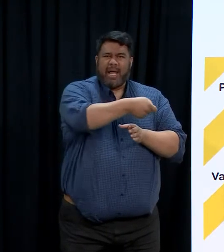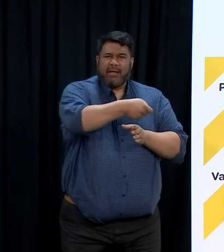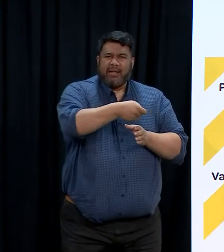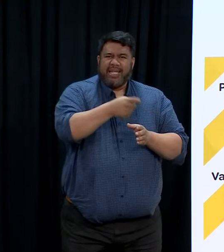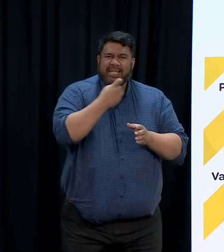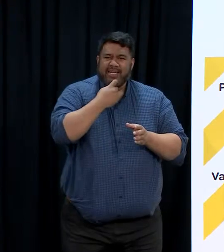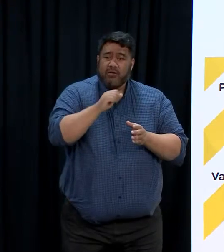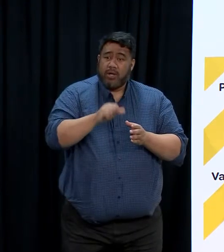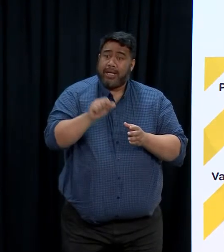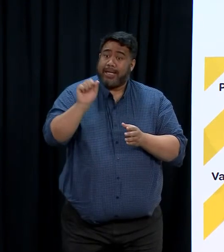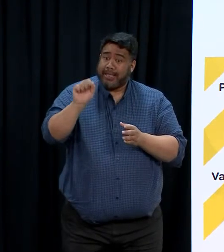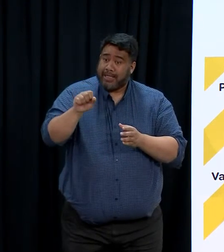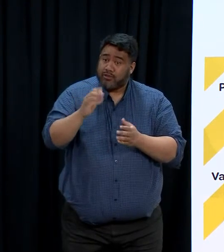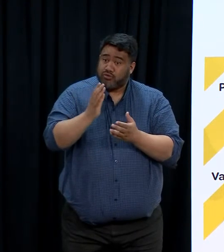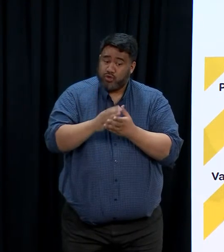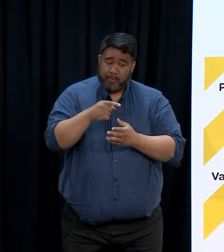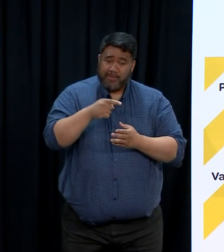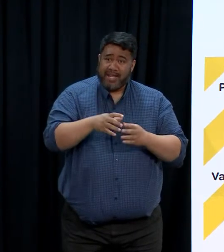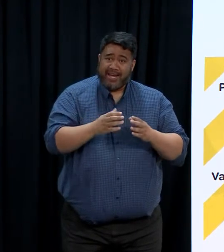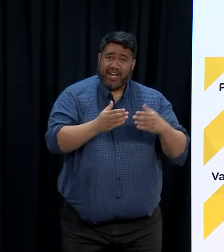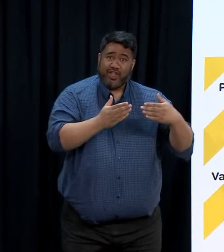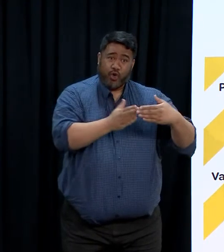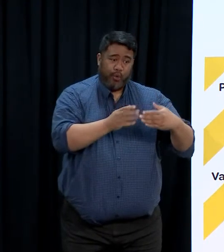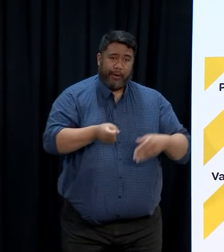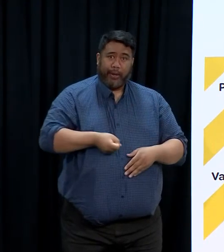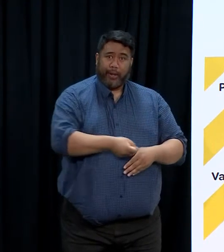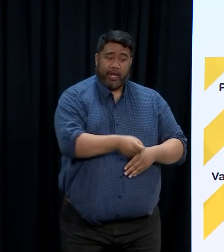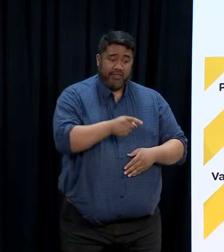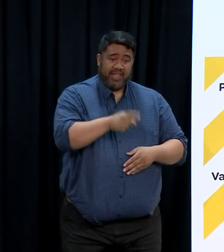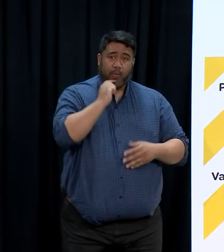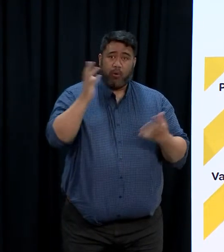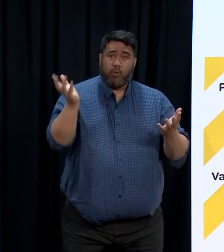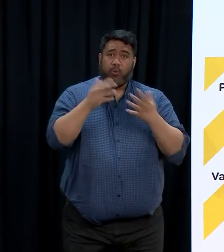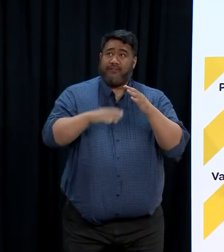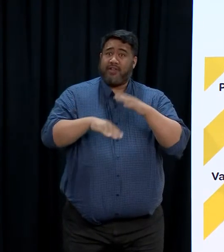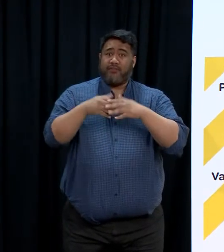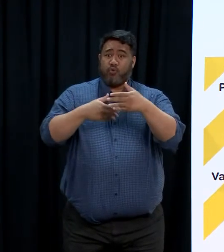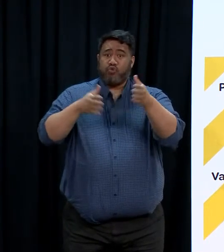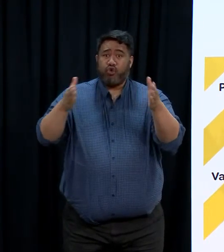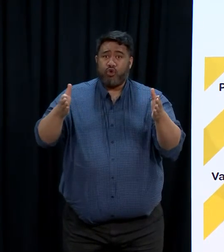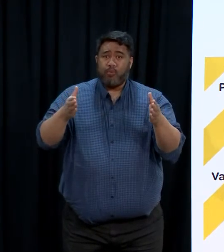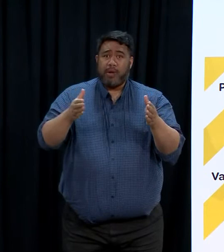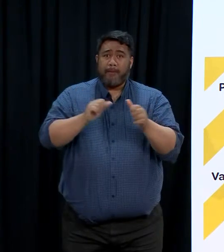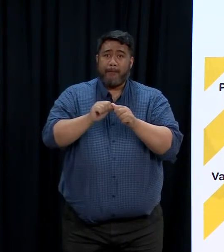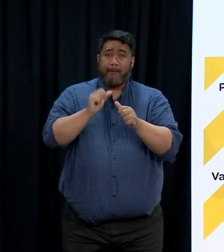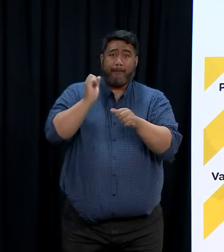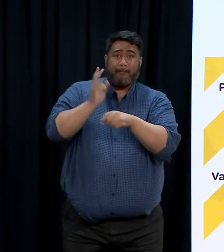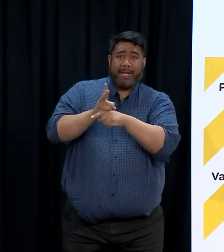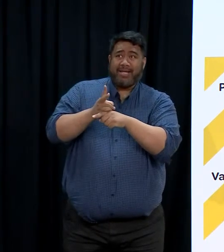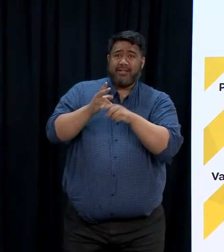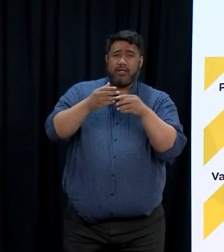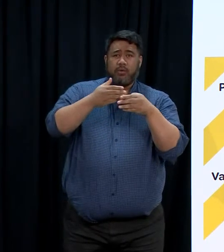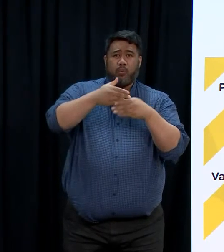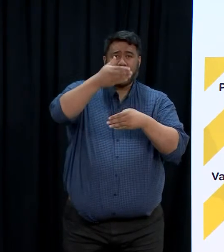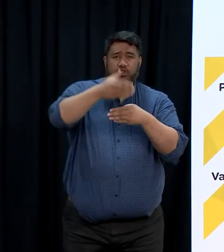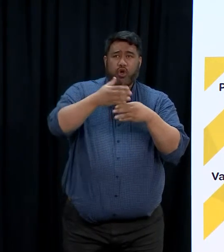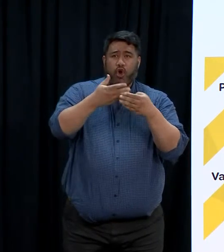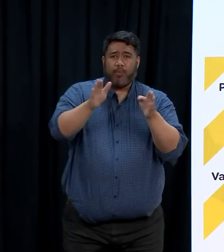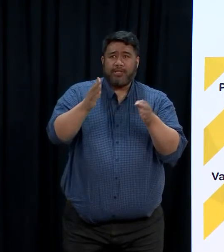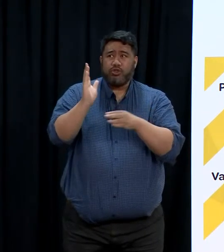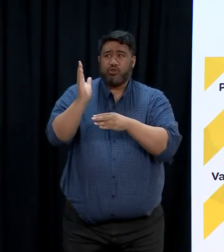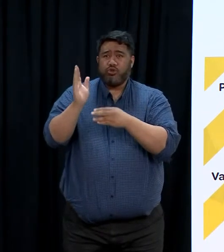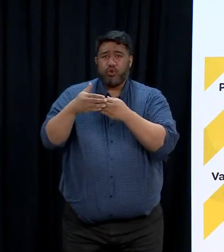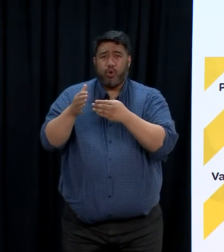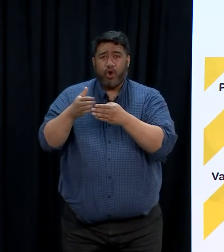a plug-in unit sitting in the corner isn't necessarily going to be ventilating a room as well as having all the windows and doors open. So there